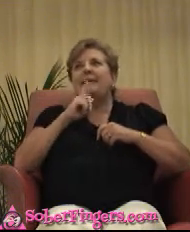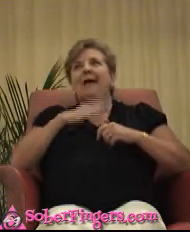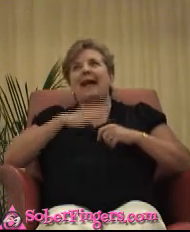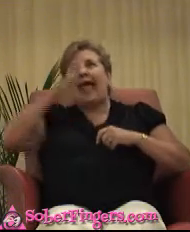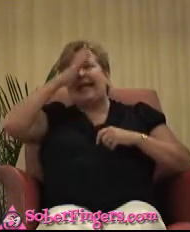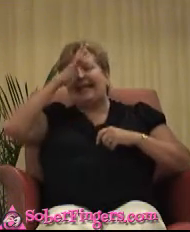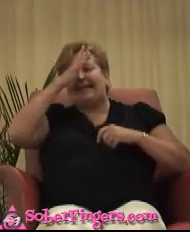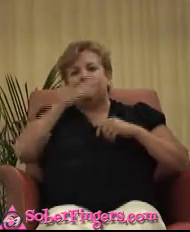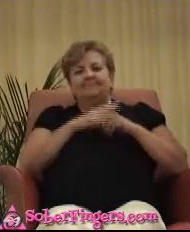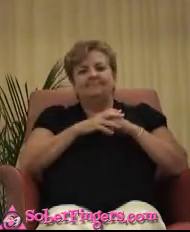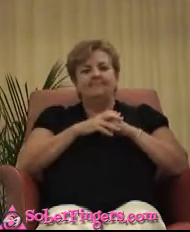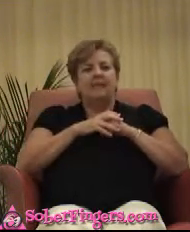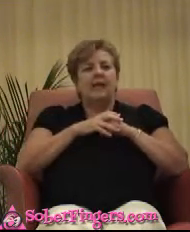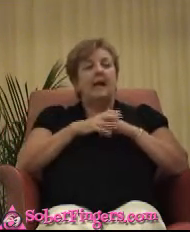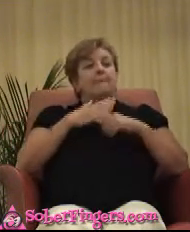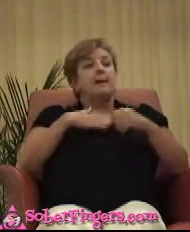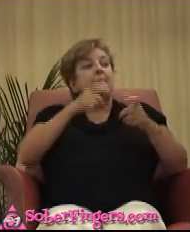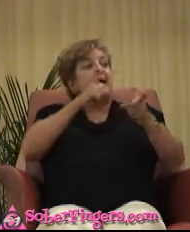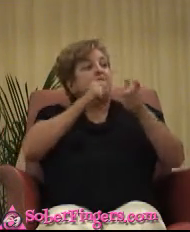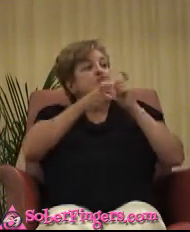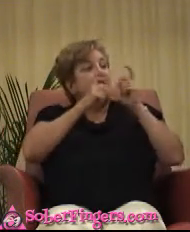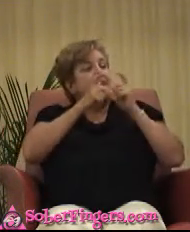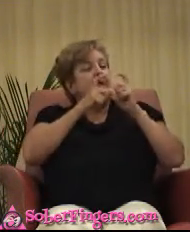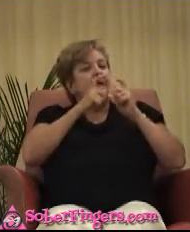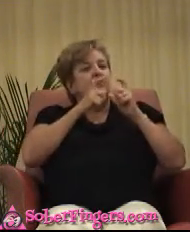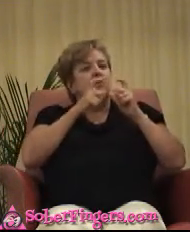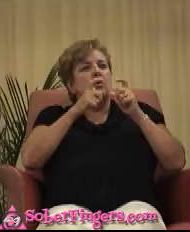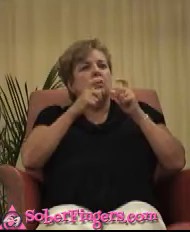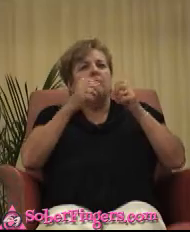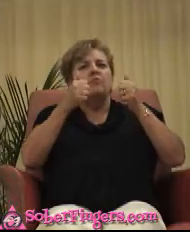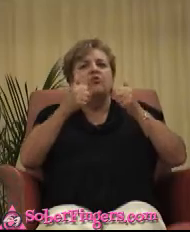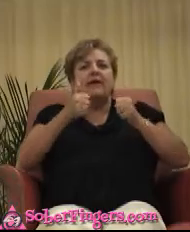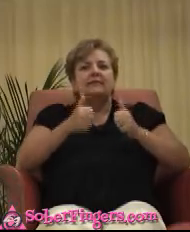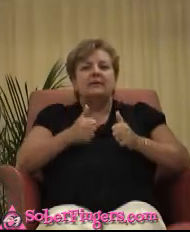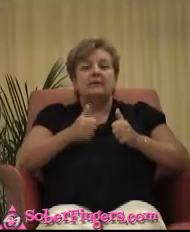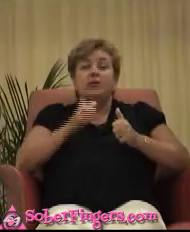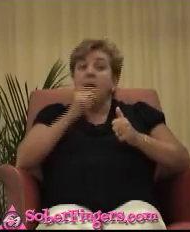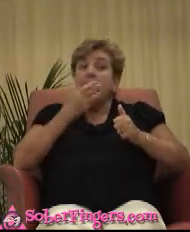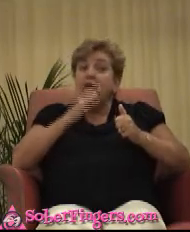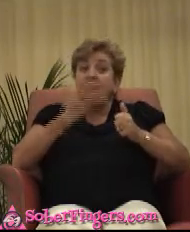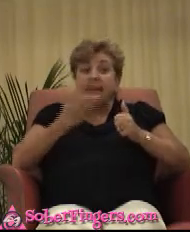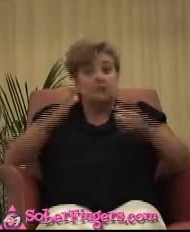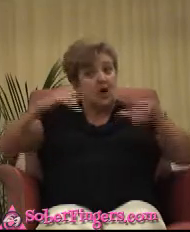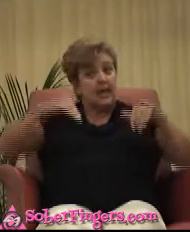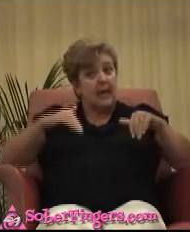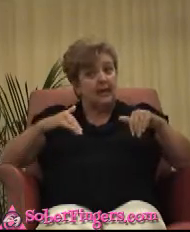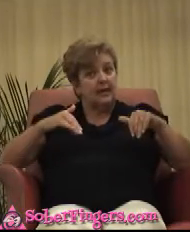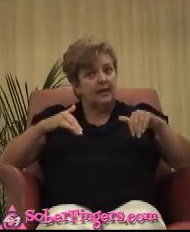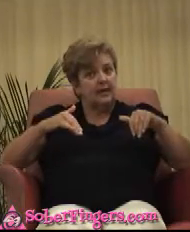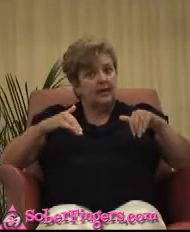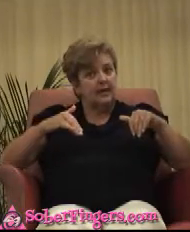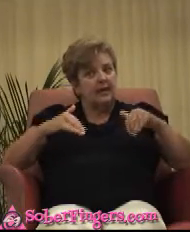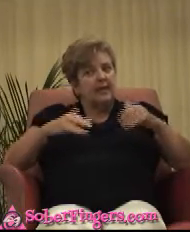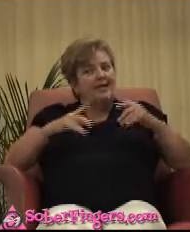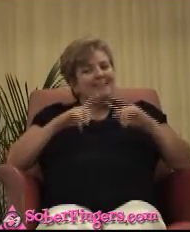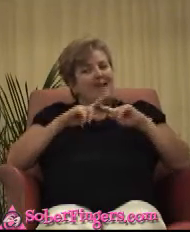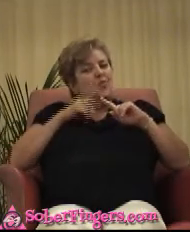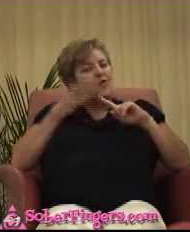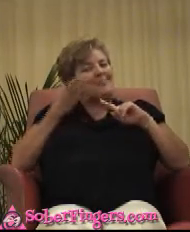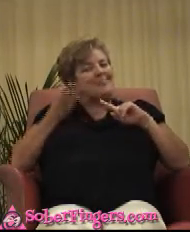Drinking was progressing. Things were happening, but not bad things, not yet. They're certainly there in hindsight. I mean, I see all of that now. I couldn't